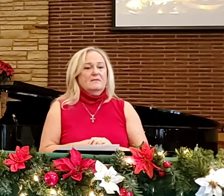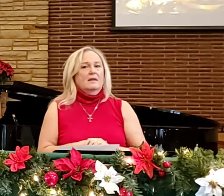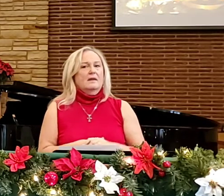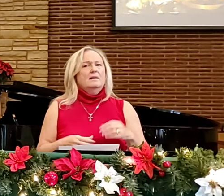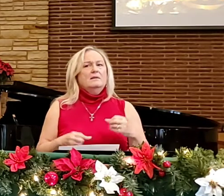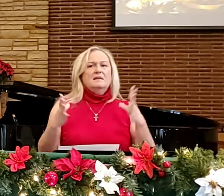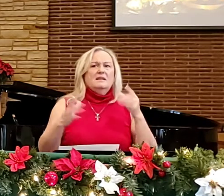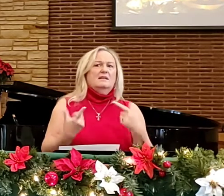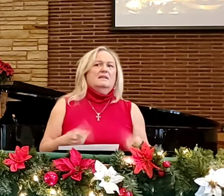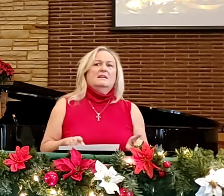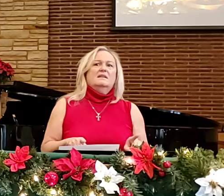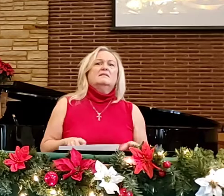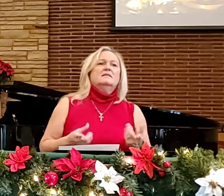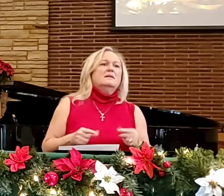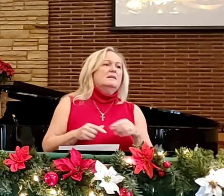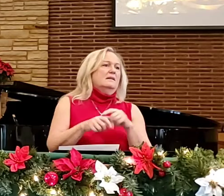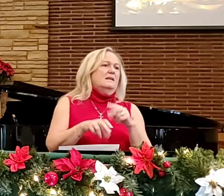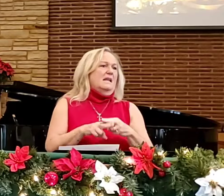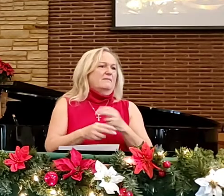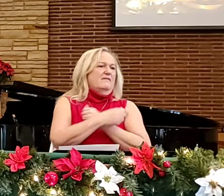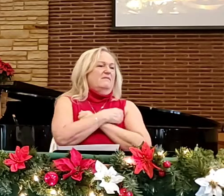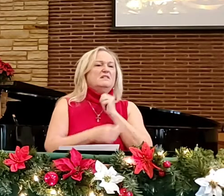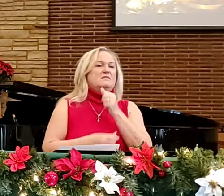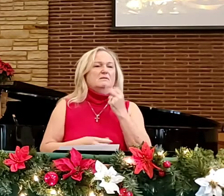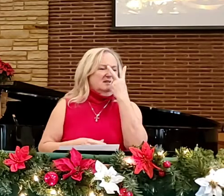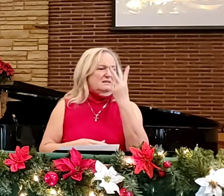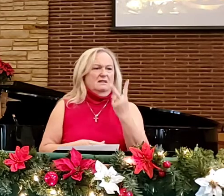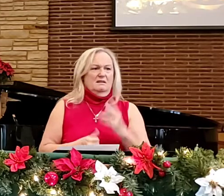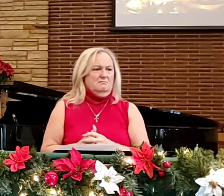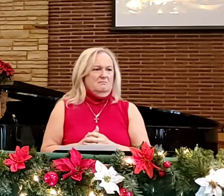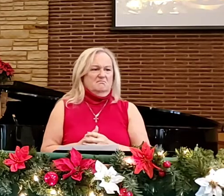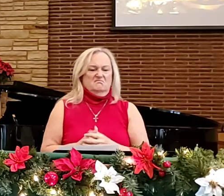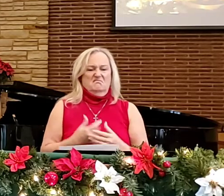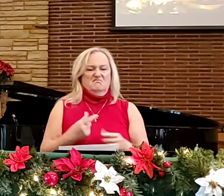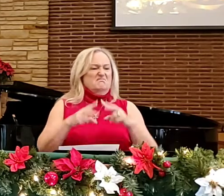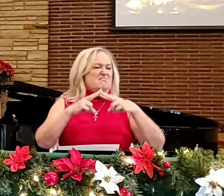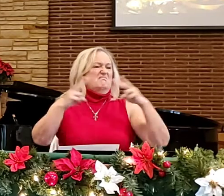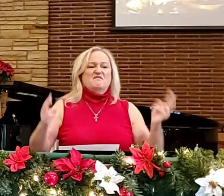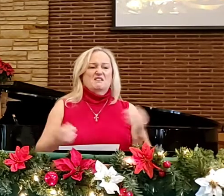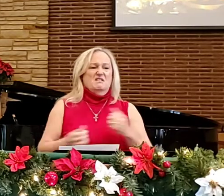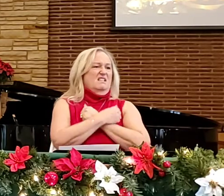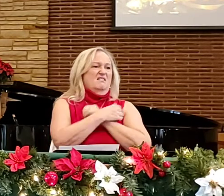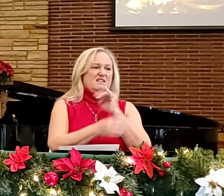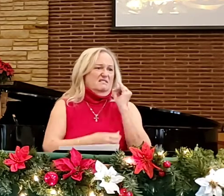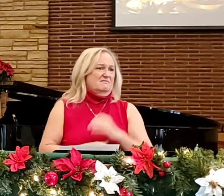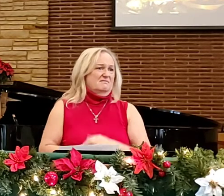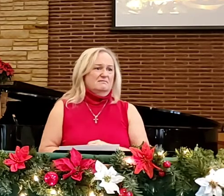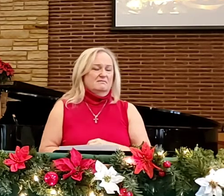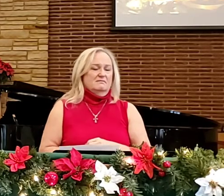There are a lot of things done in the name of love that don't seem very loving.